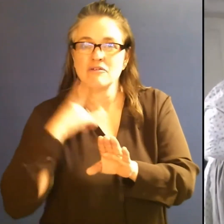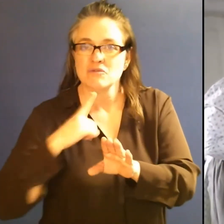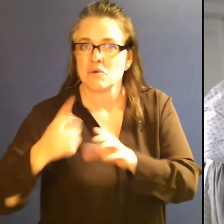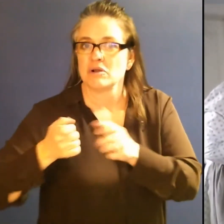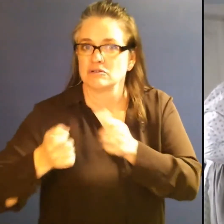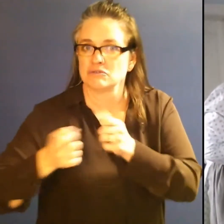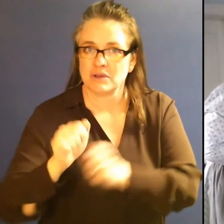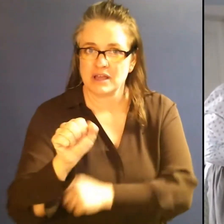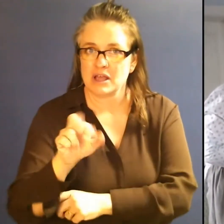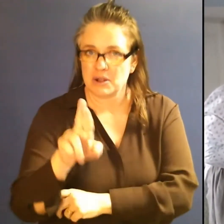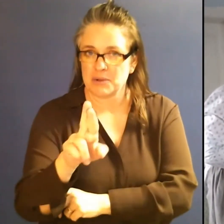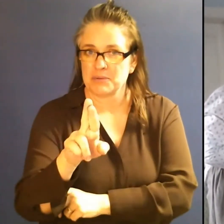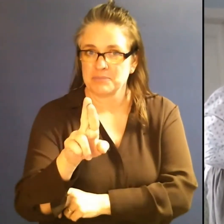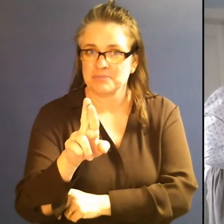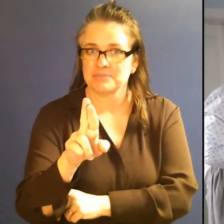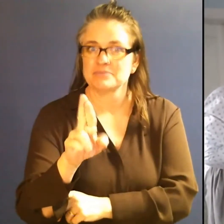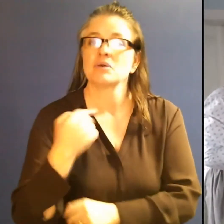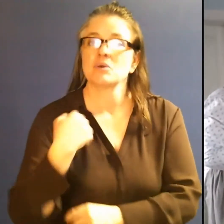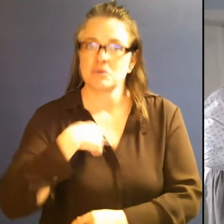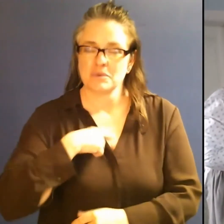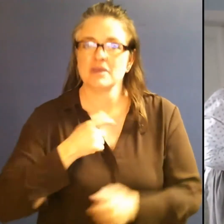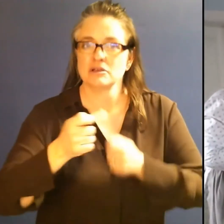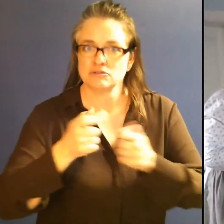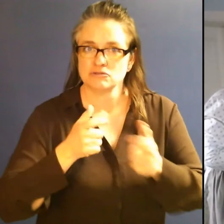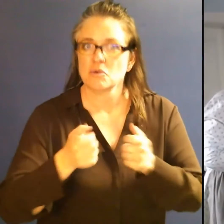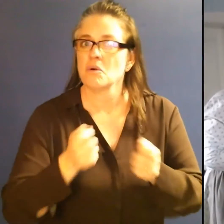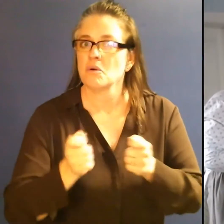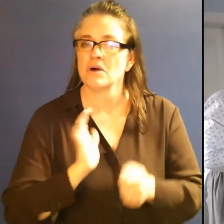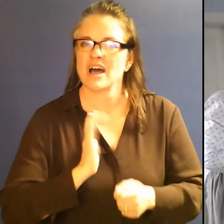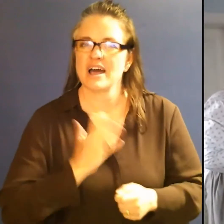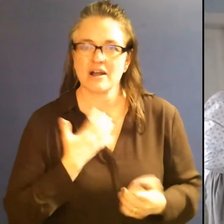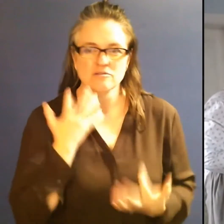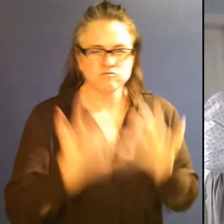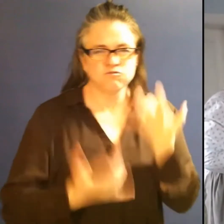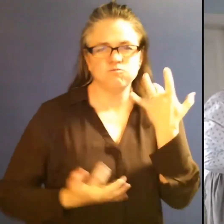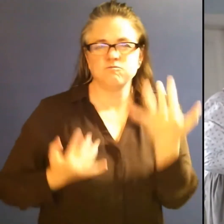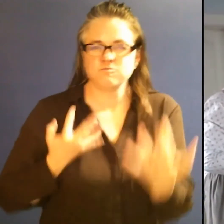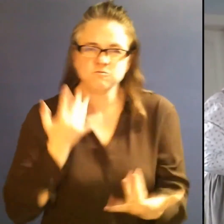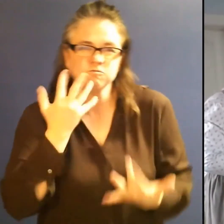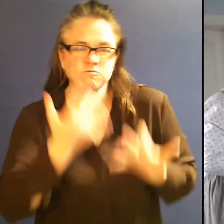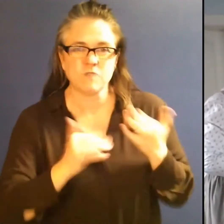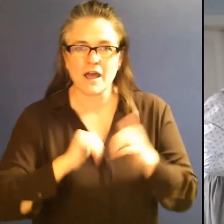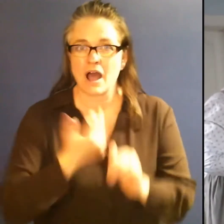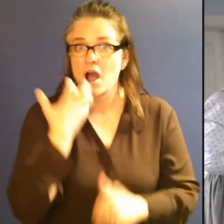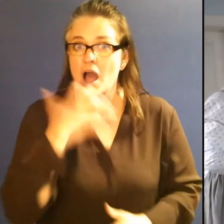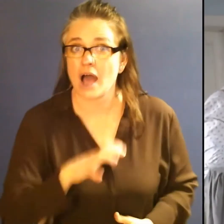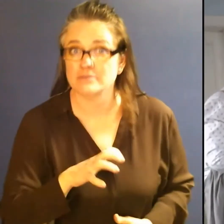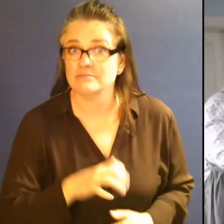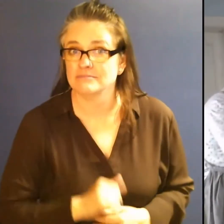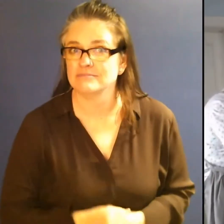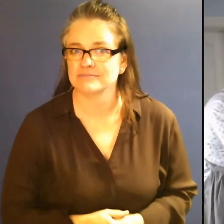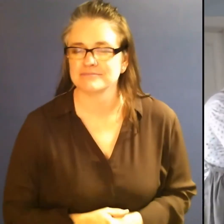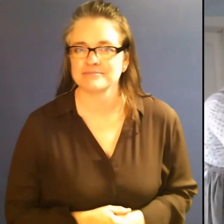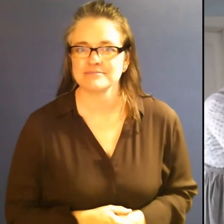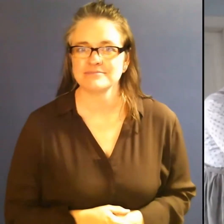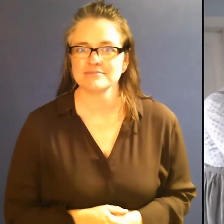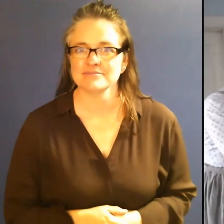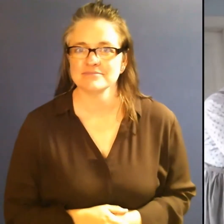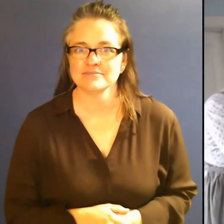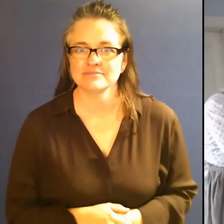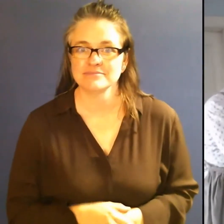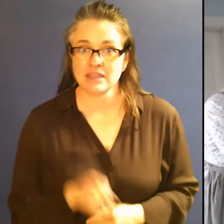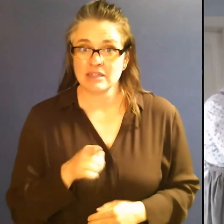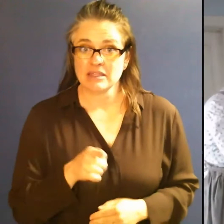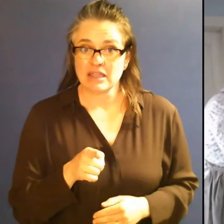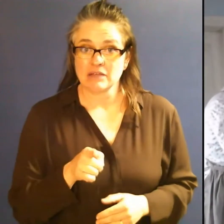air. That's how we control how big our fire is and how hot things can get. This end of the stove then,